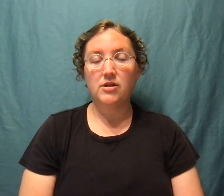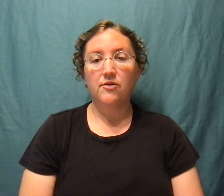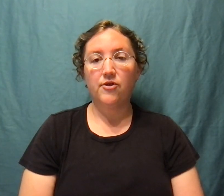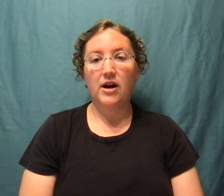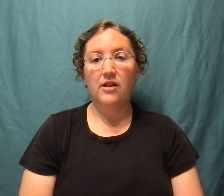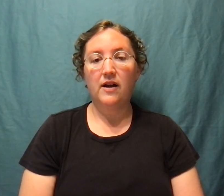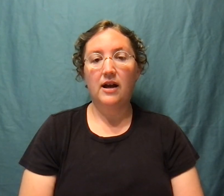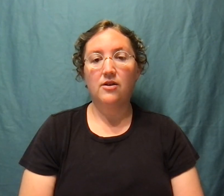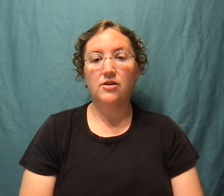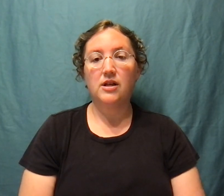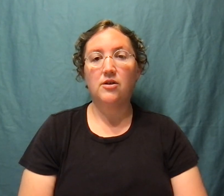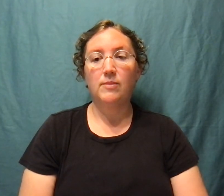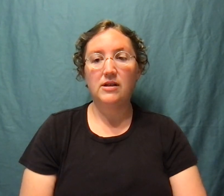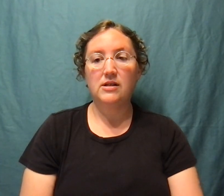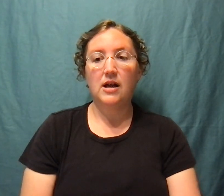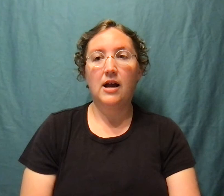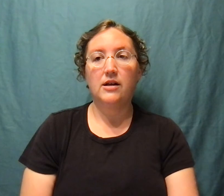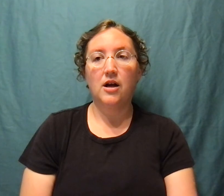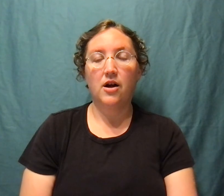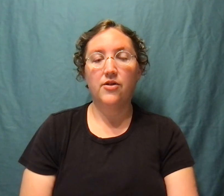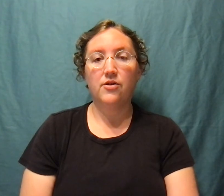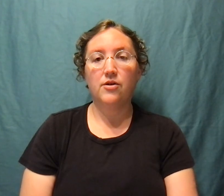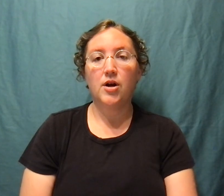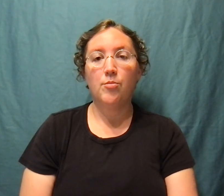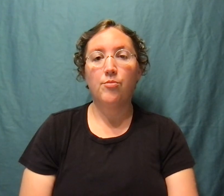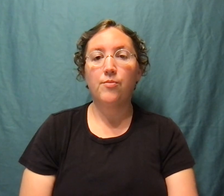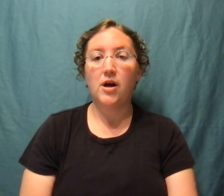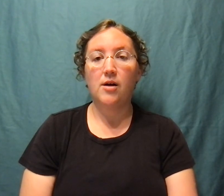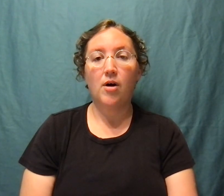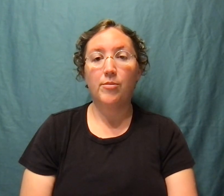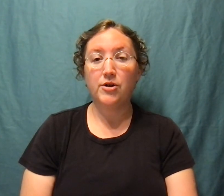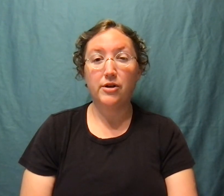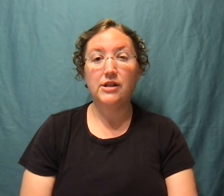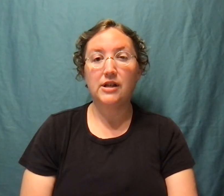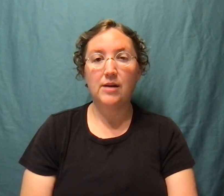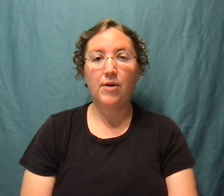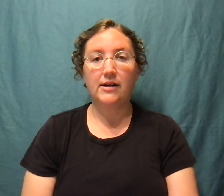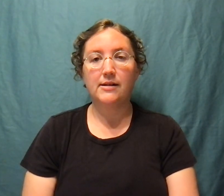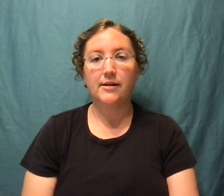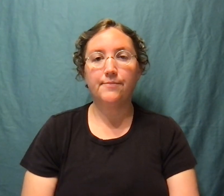for anything else that you missed and other opportunities to keep practicing.